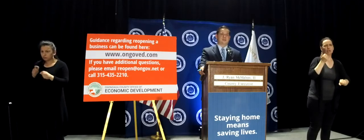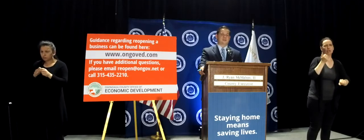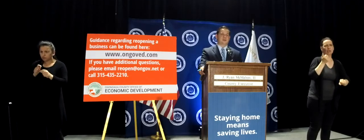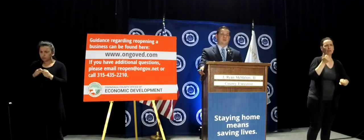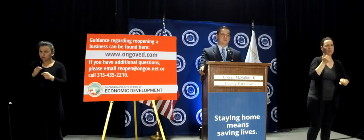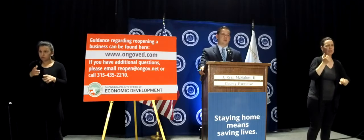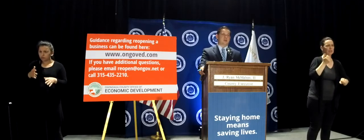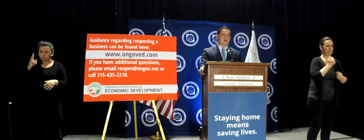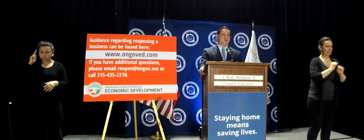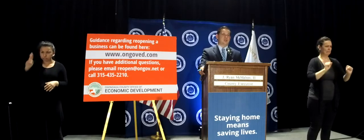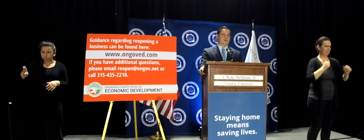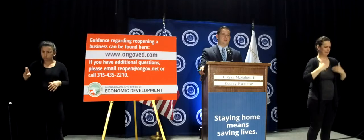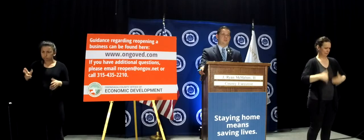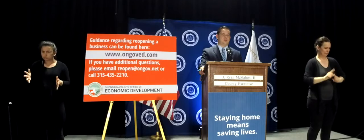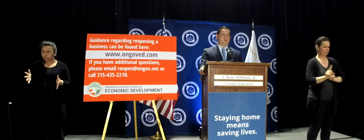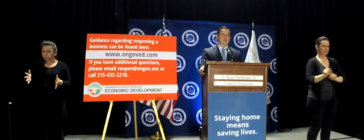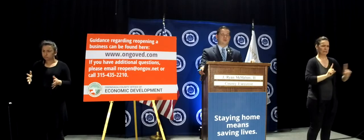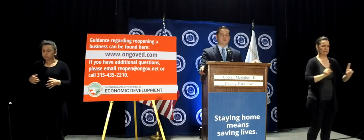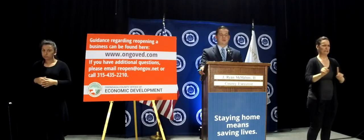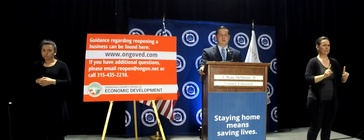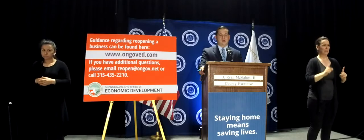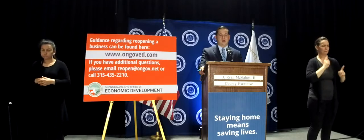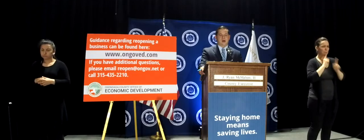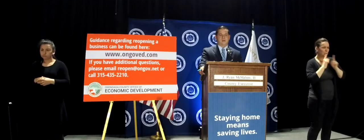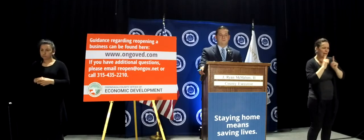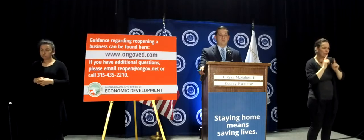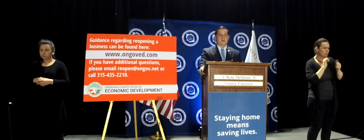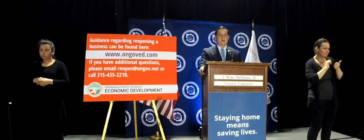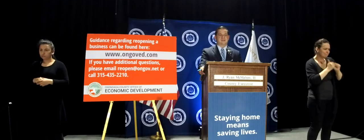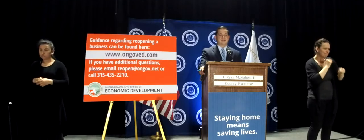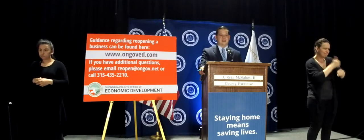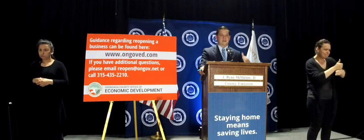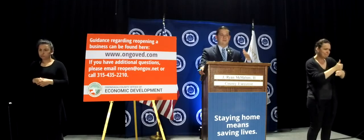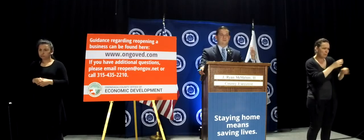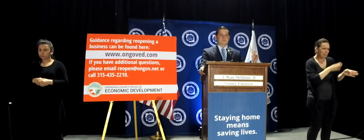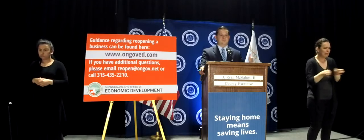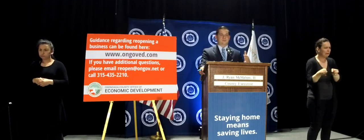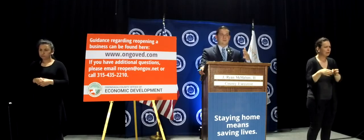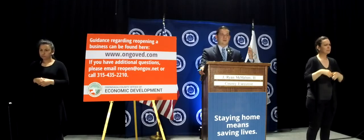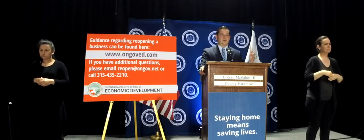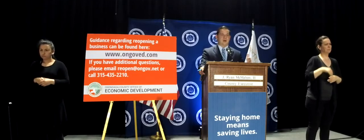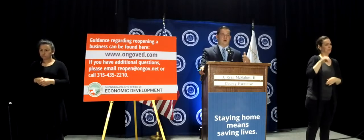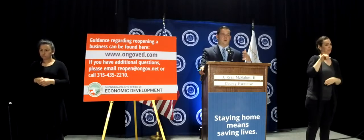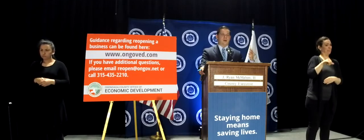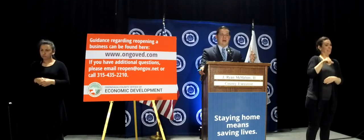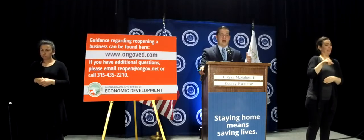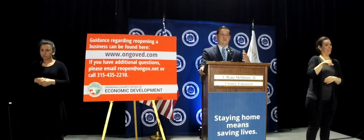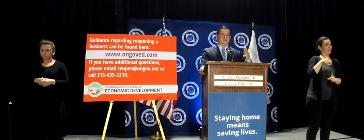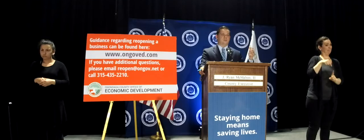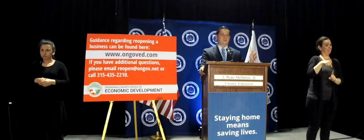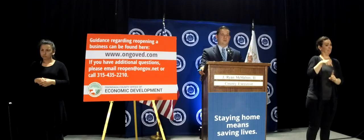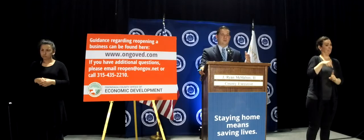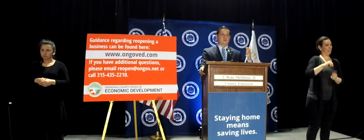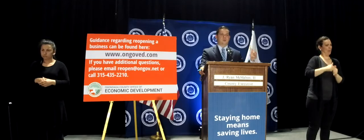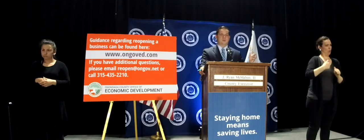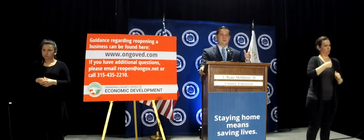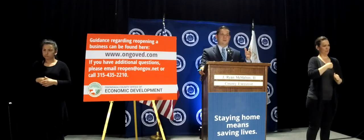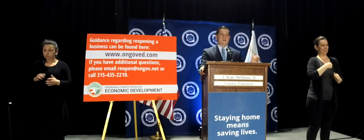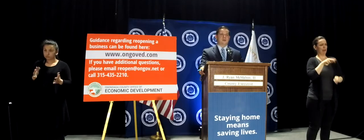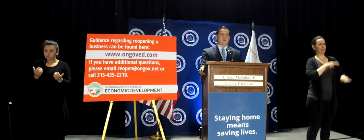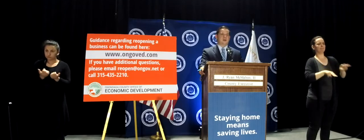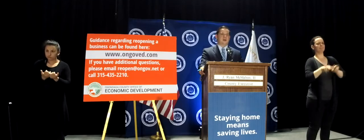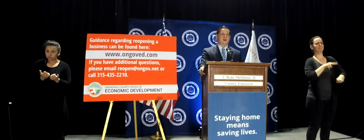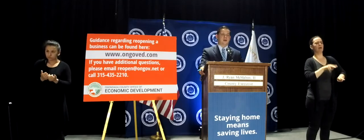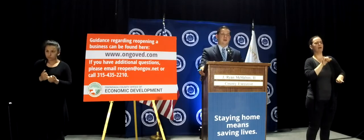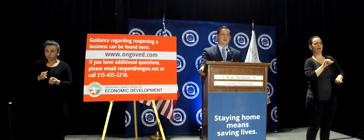physical distancing with communication and procedures. And that's kind of how we're going to have to do this when we